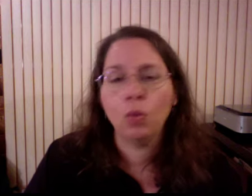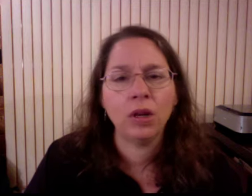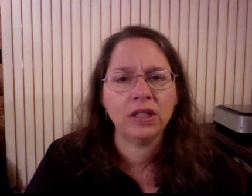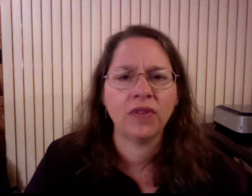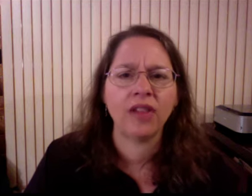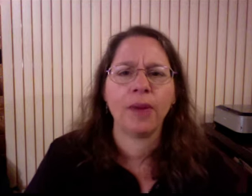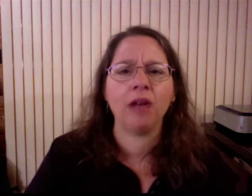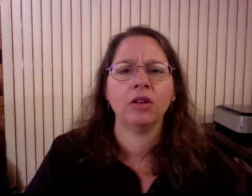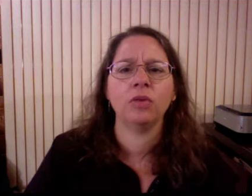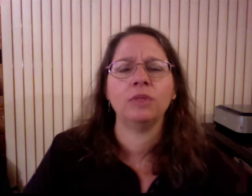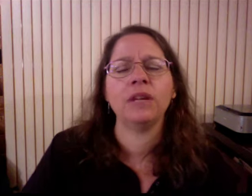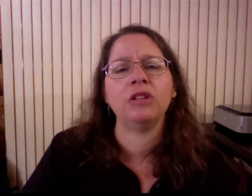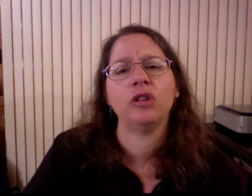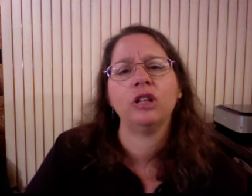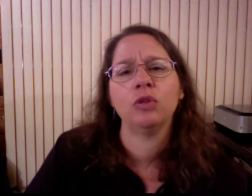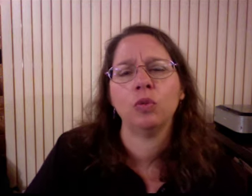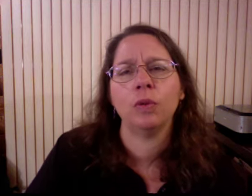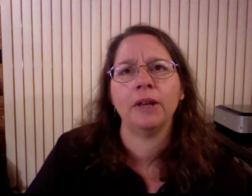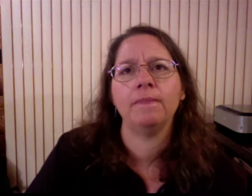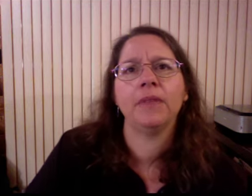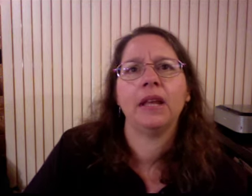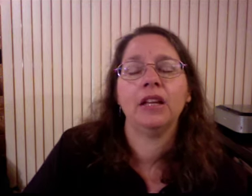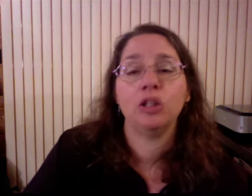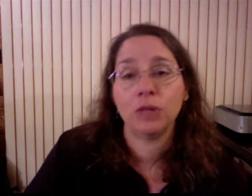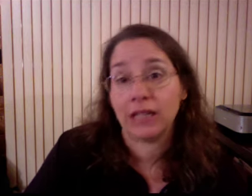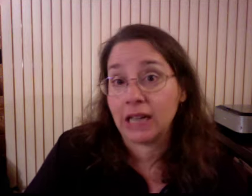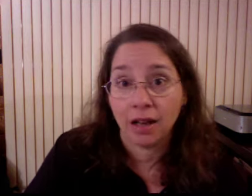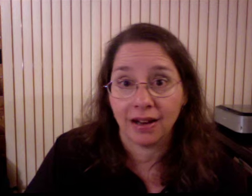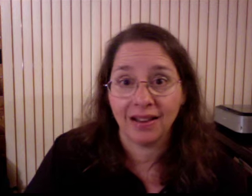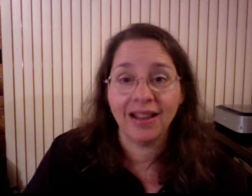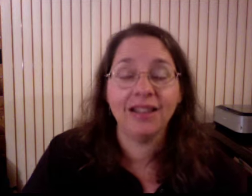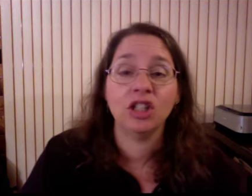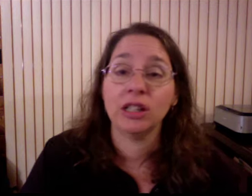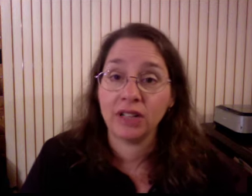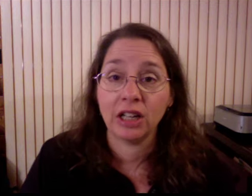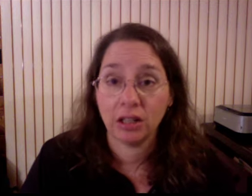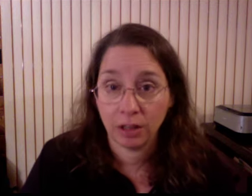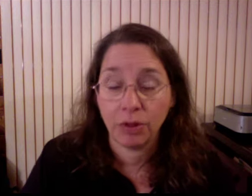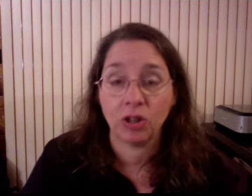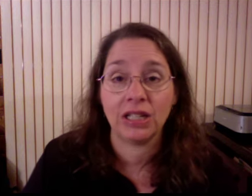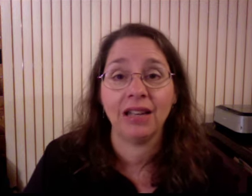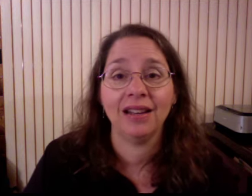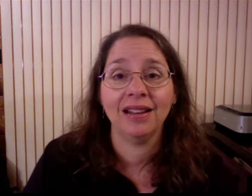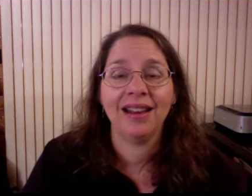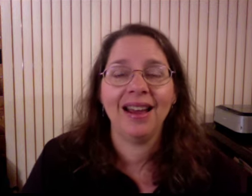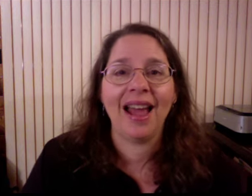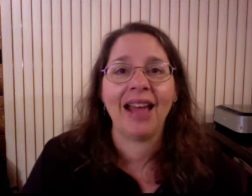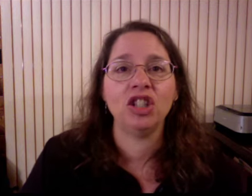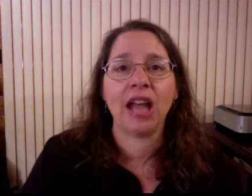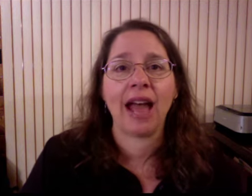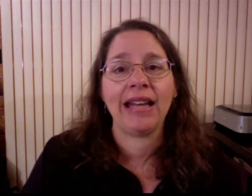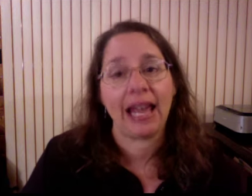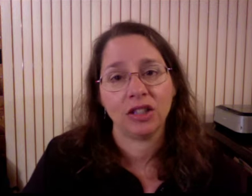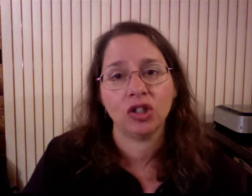Once Father Paulo was ministering to a woman. She was a nun. She lived in a community, and she had cancer. She